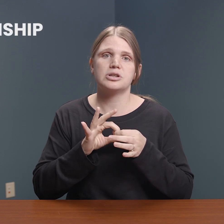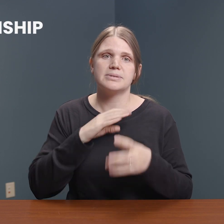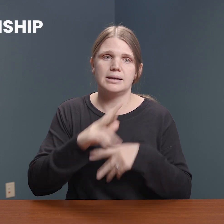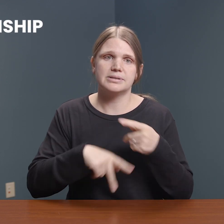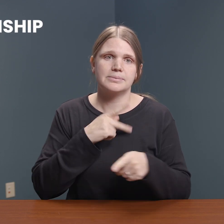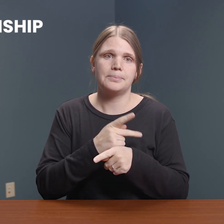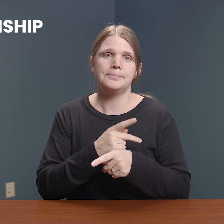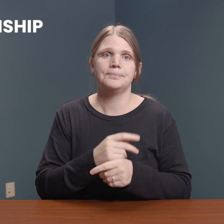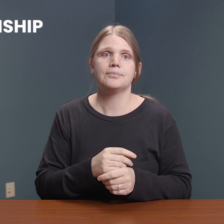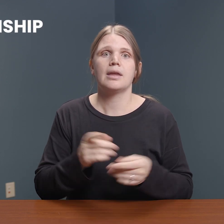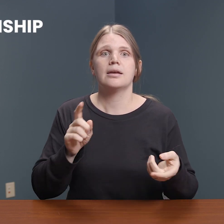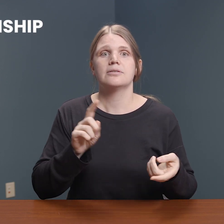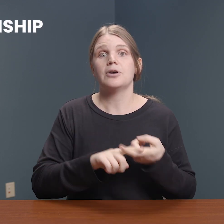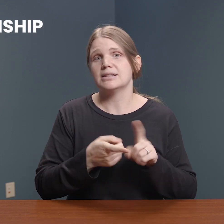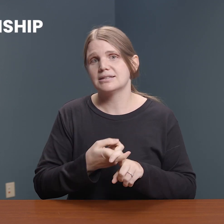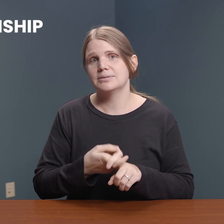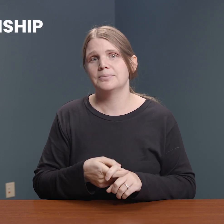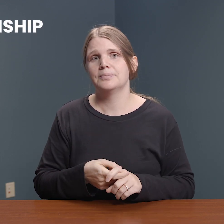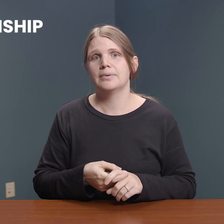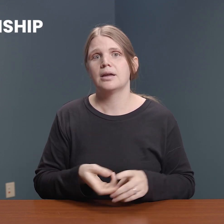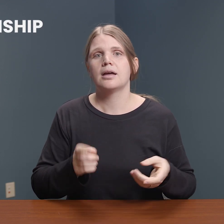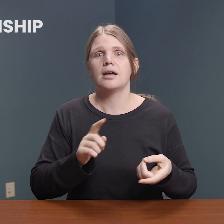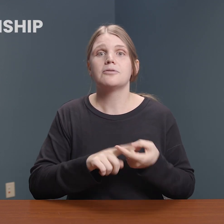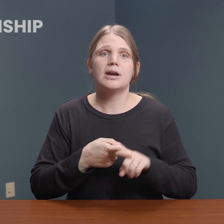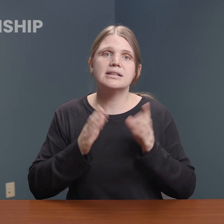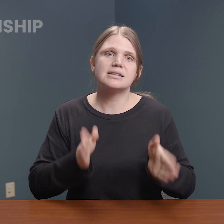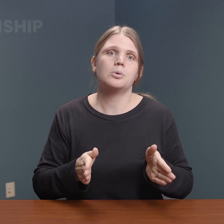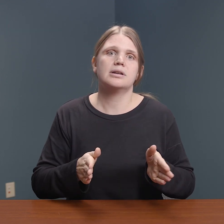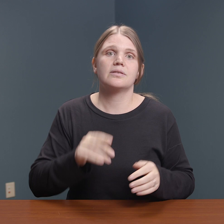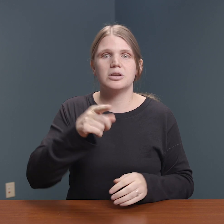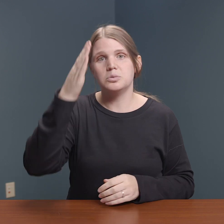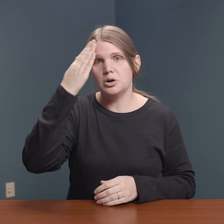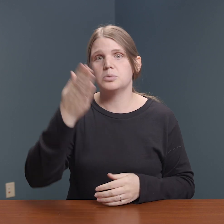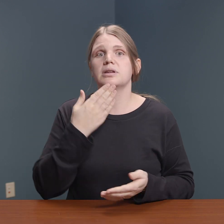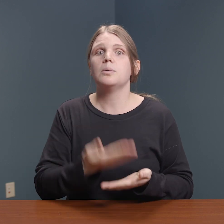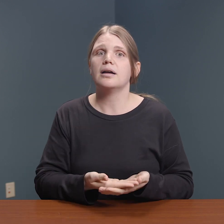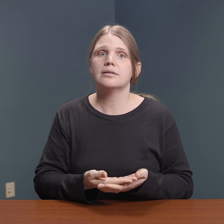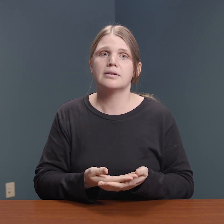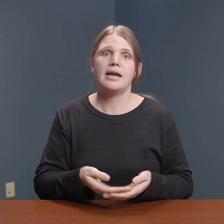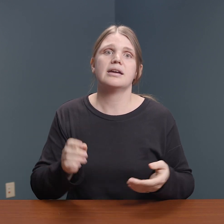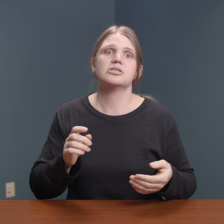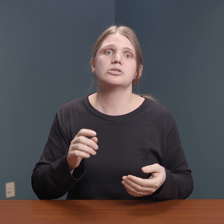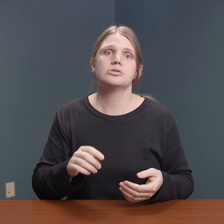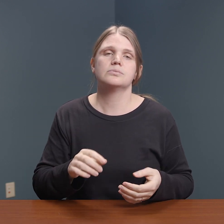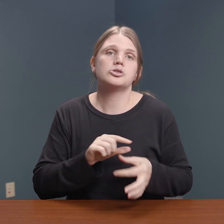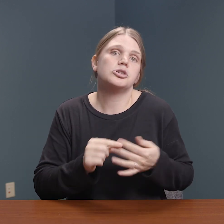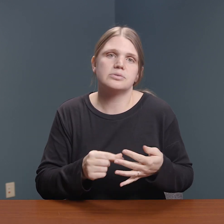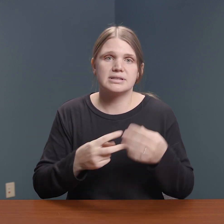Relationship types. Friends. A friend is someone that you know really well and choose to